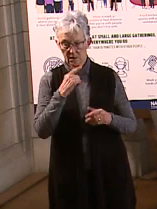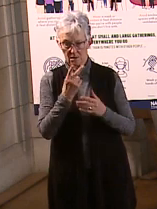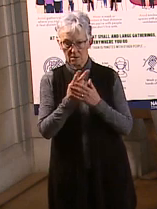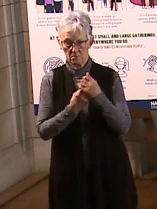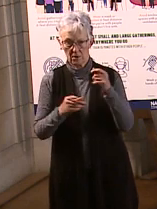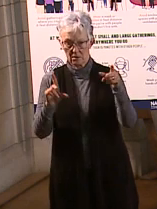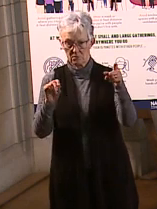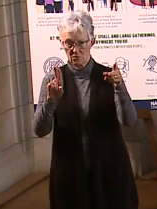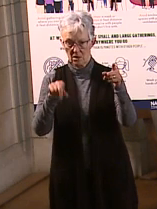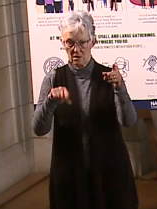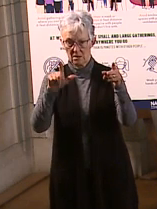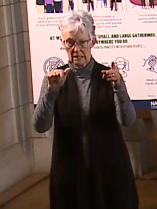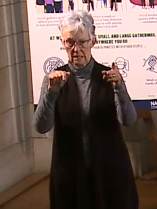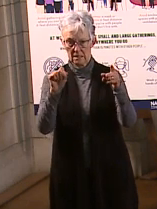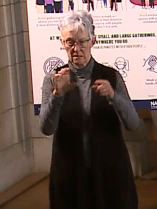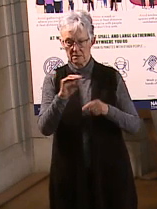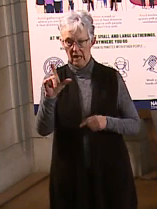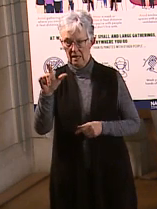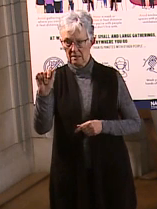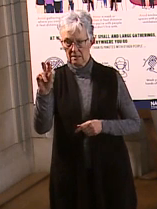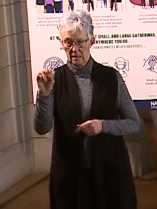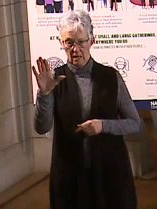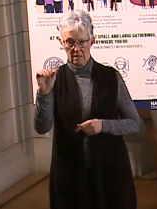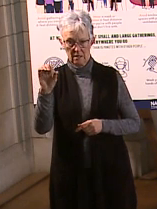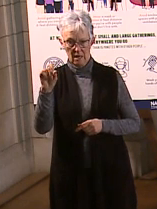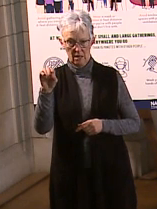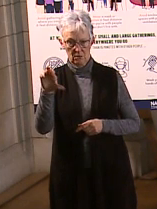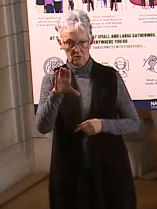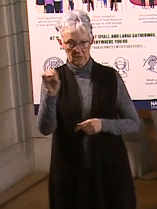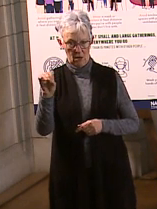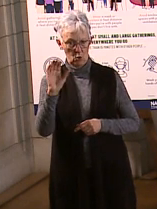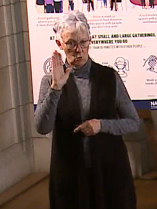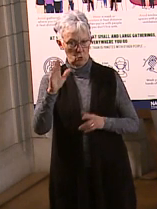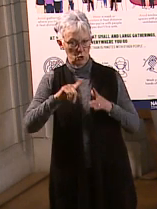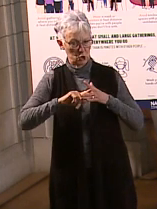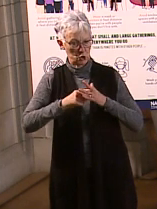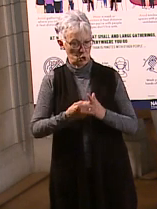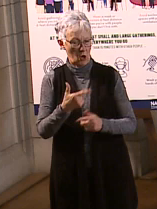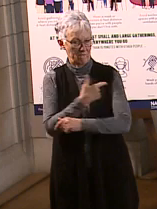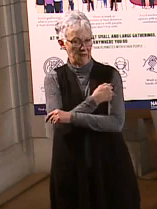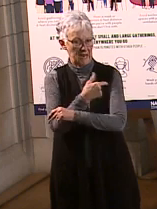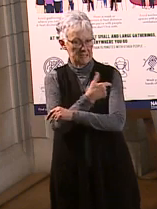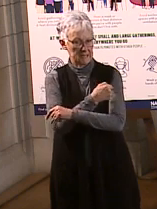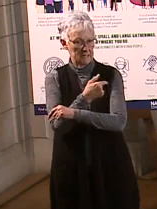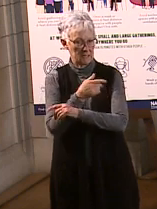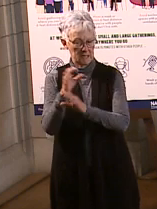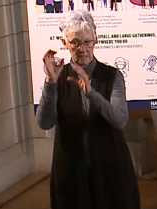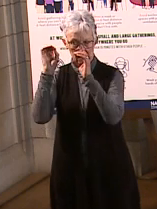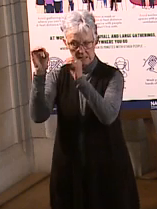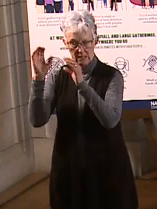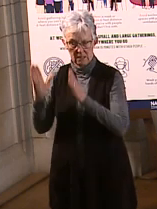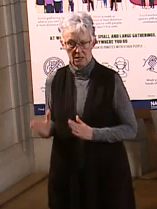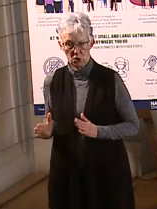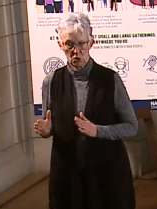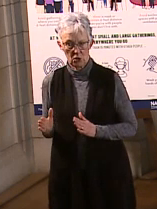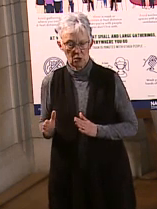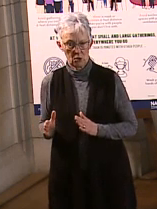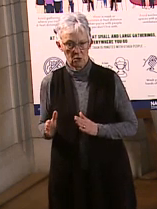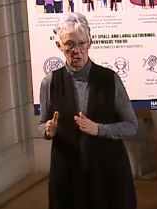are going to start vaccinating teachers. I don't know, where the other subgroups